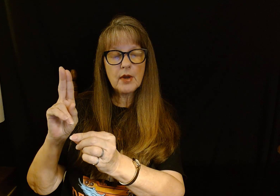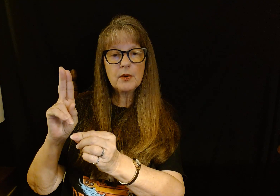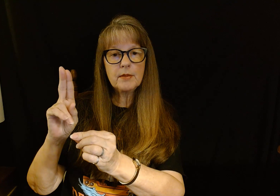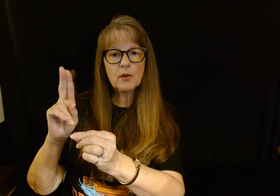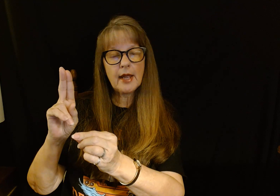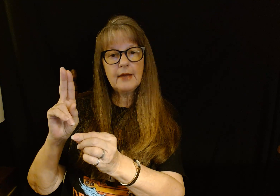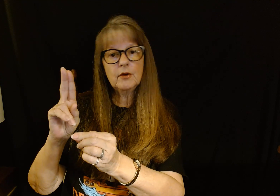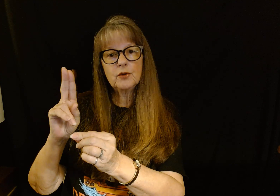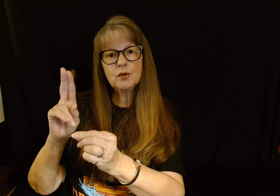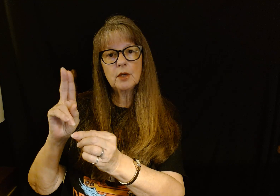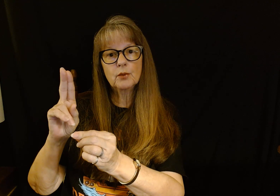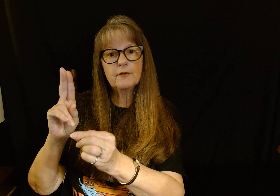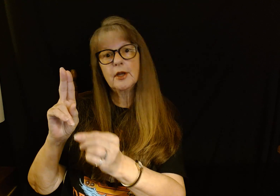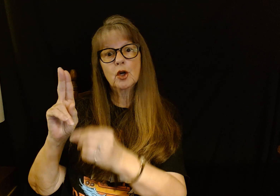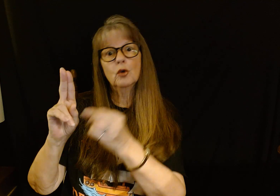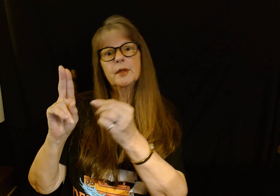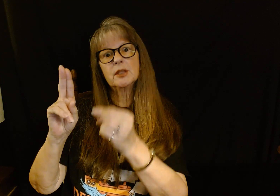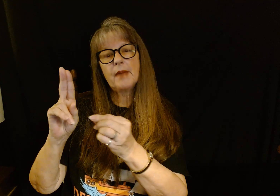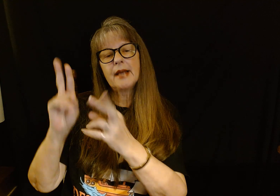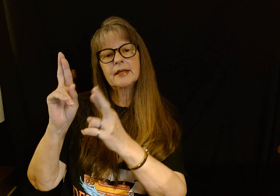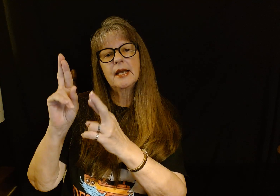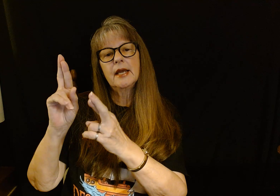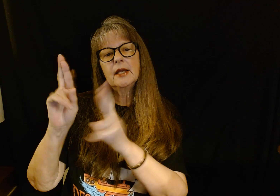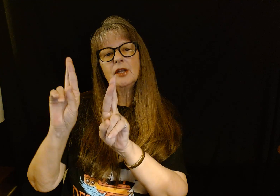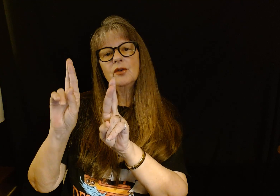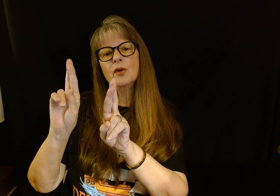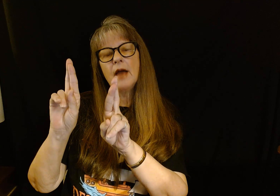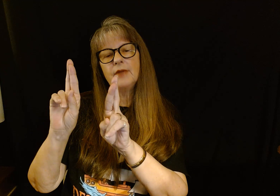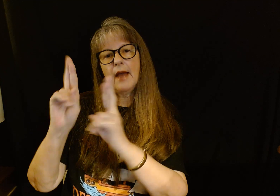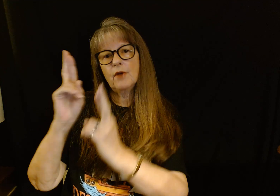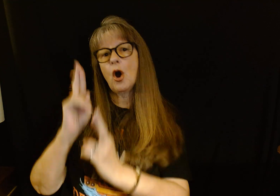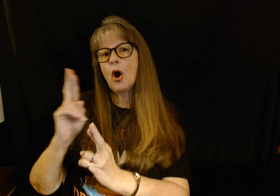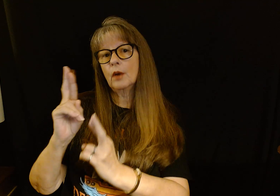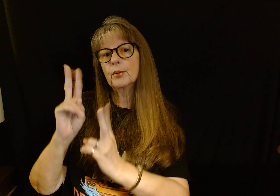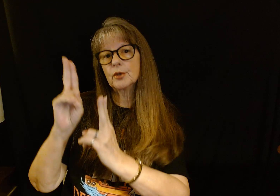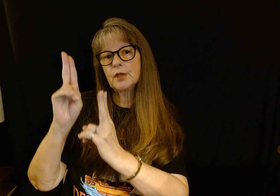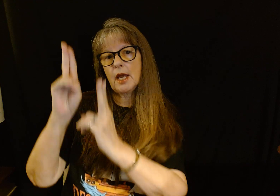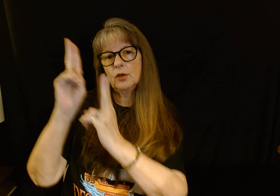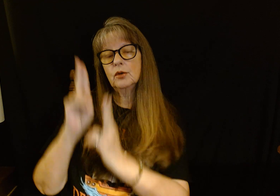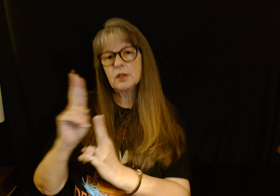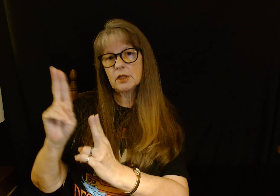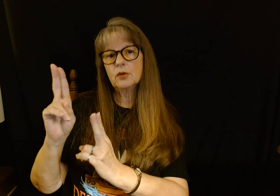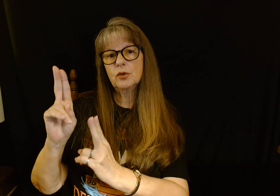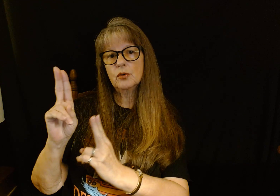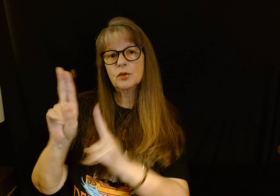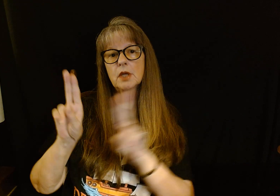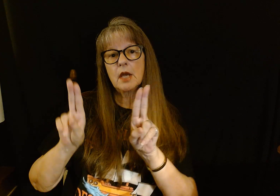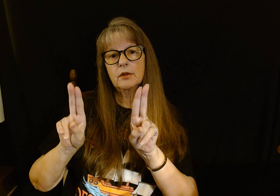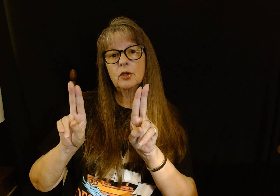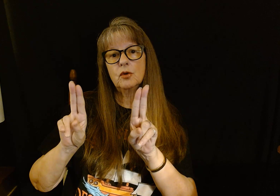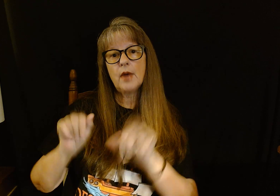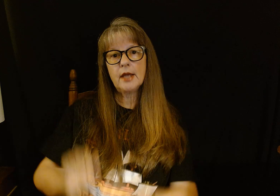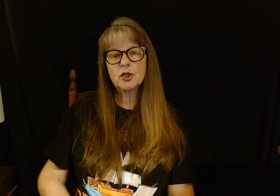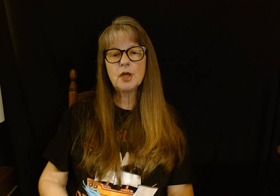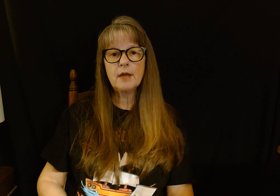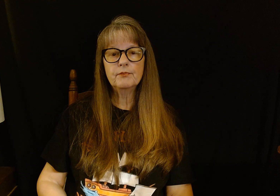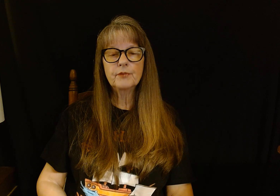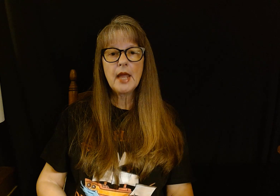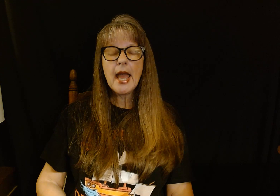would be okay even if you did revere or respect. You don't have to have the R per se. You can still use the U hand shape.